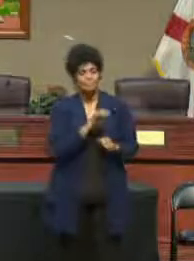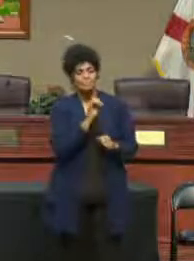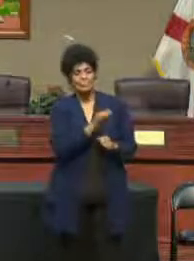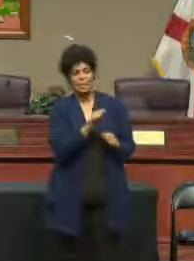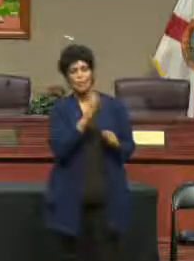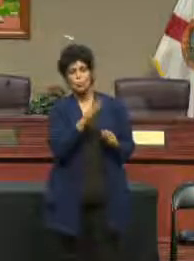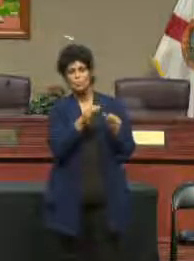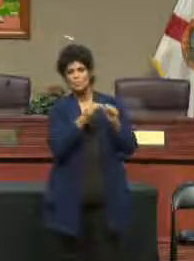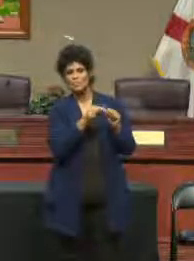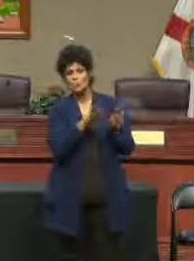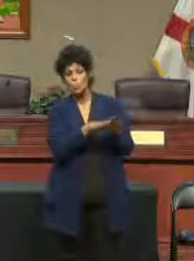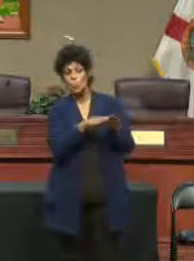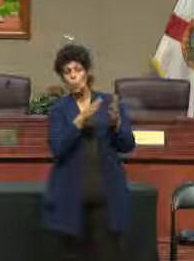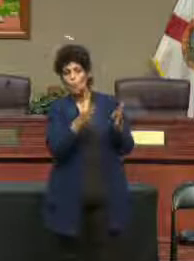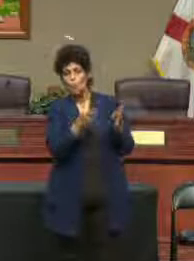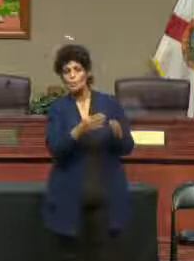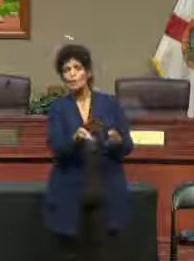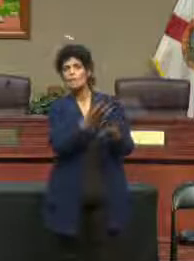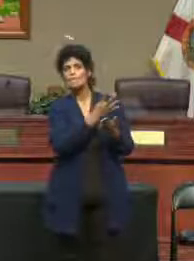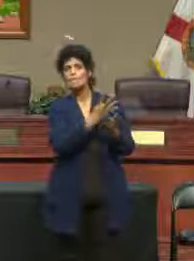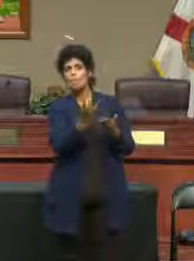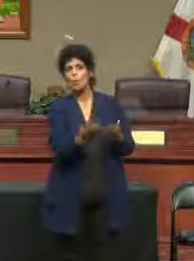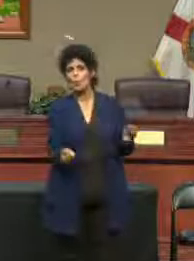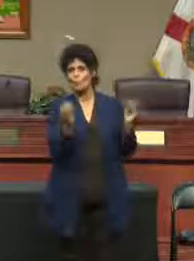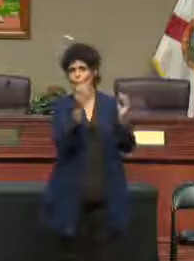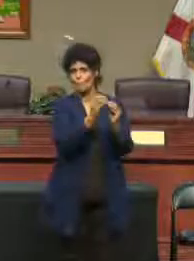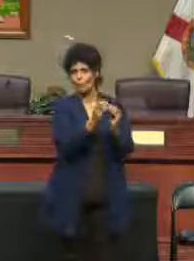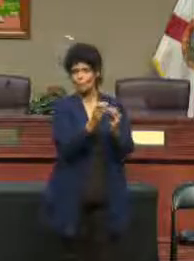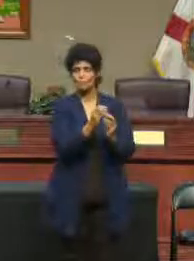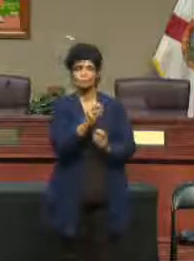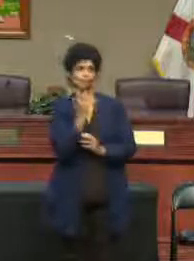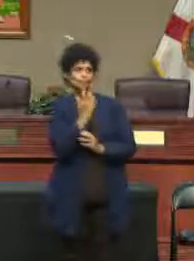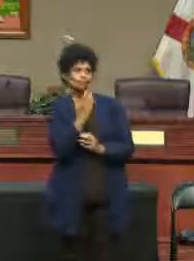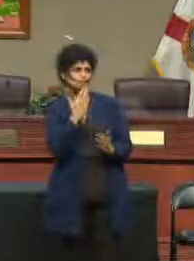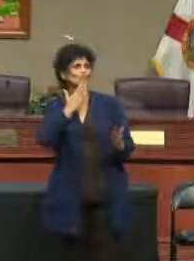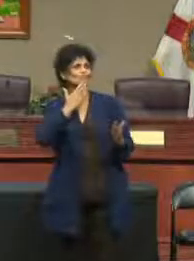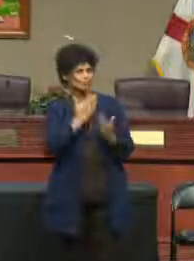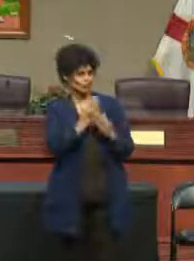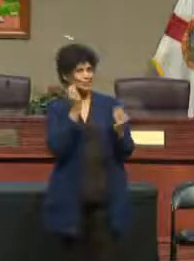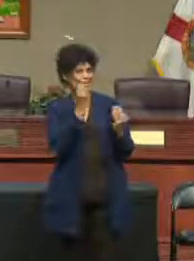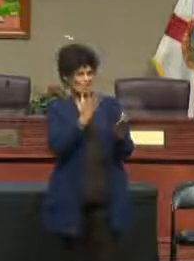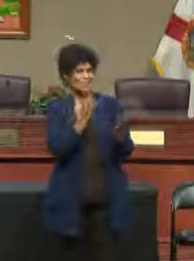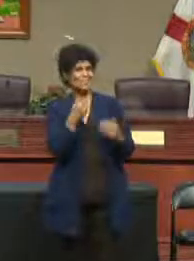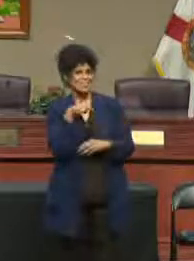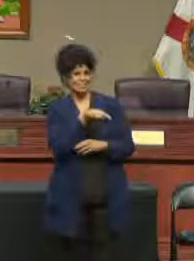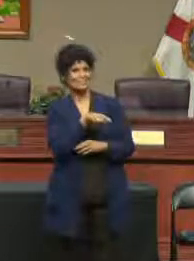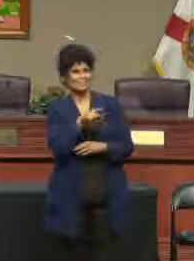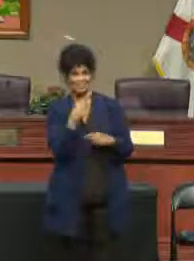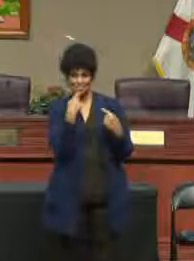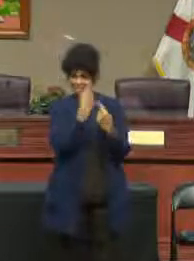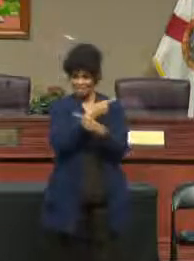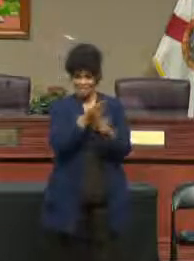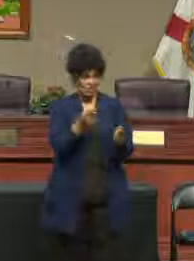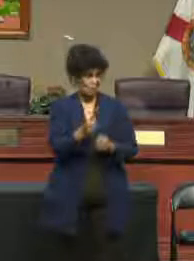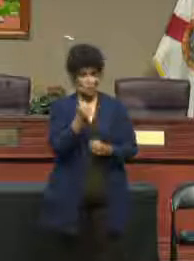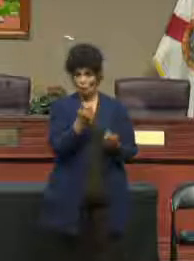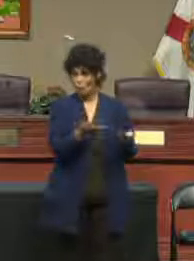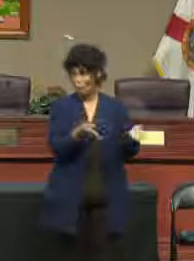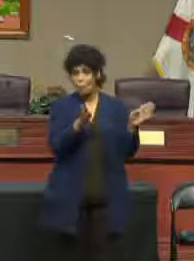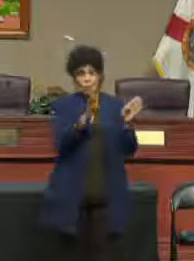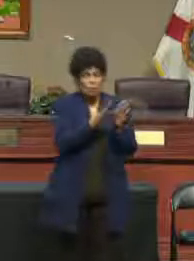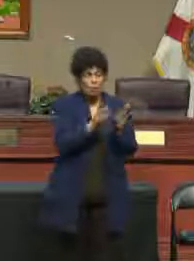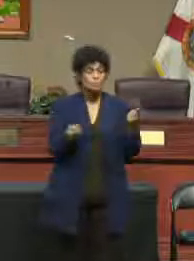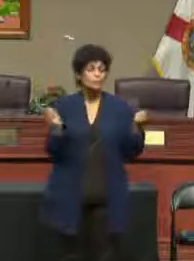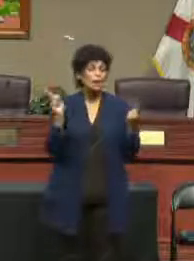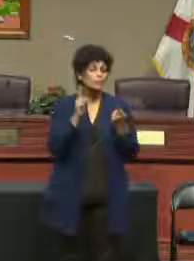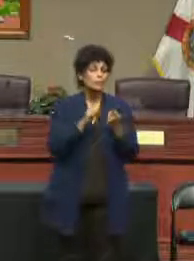4 additional weeks. That's good news. It was announced that that site will not close until May the